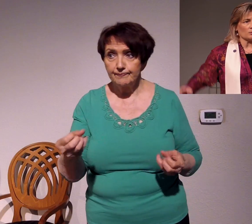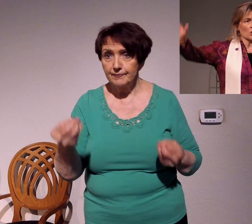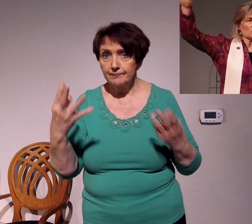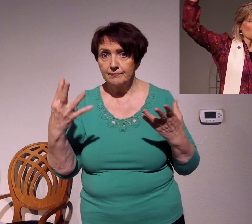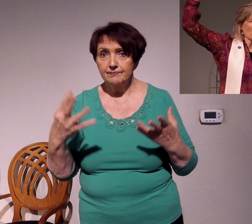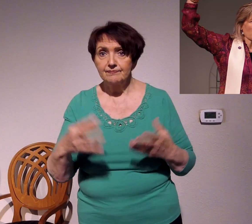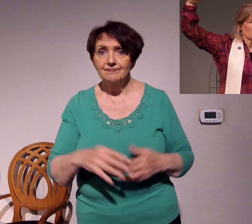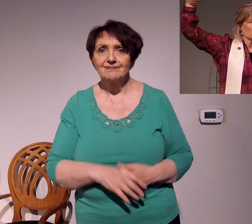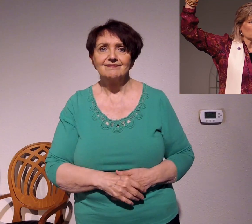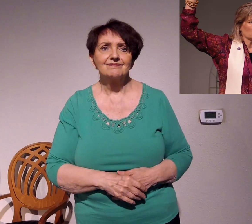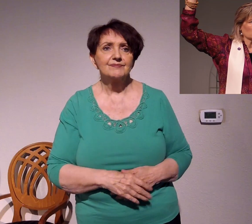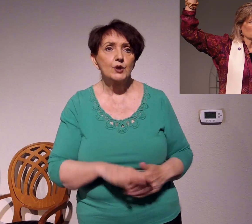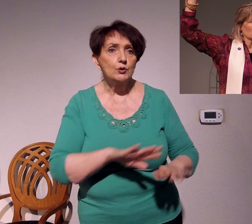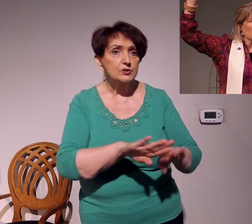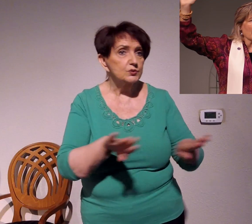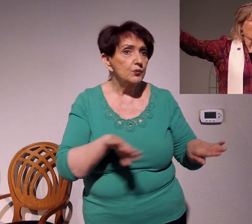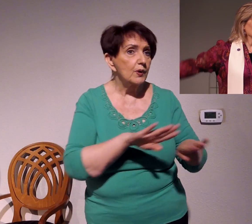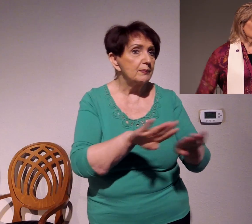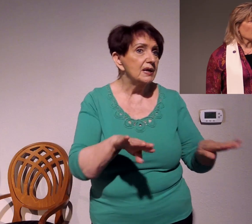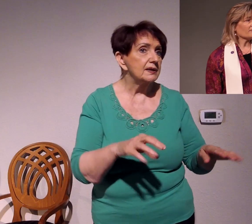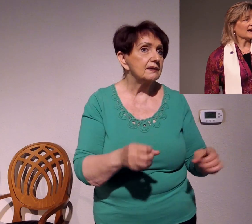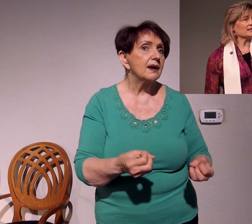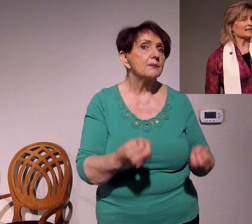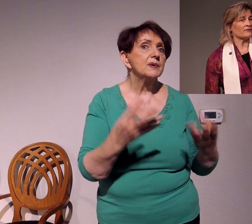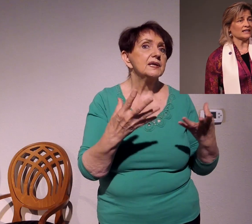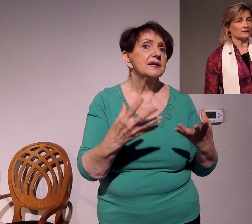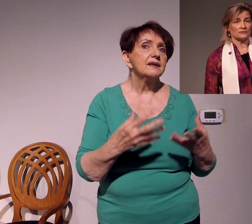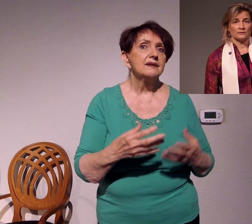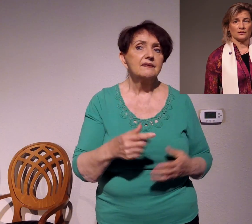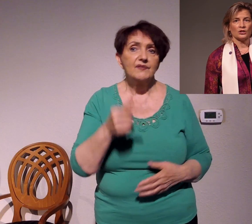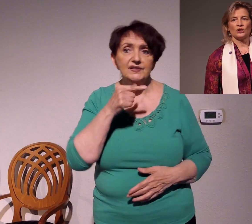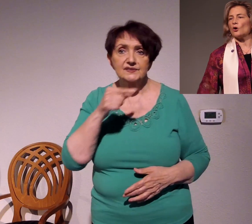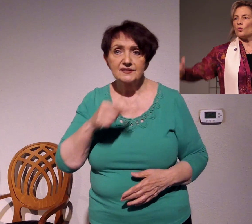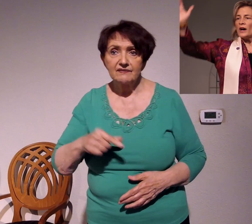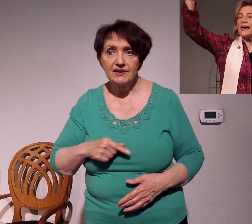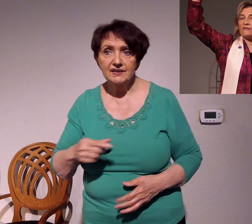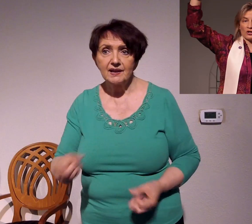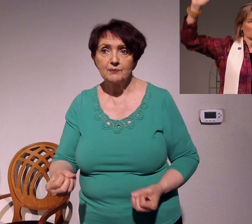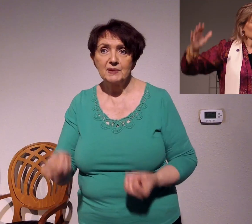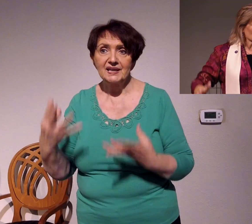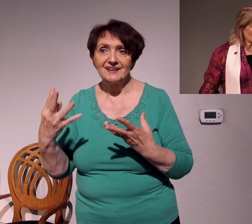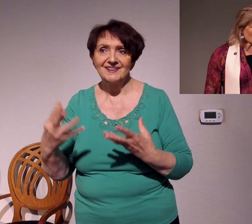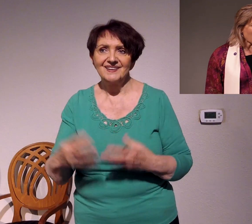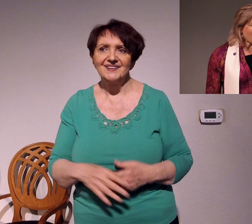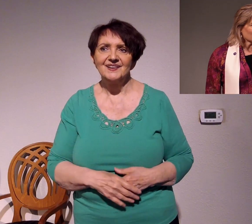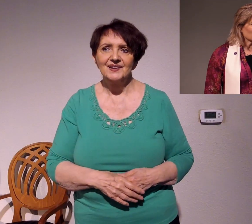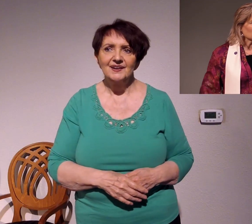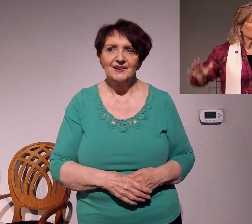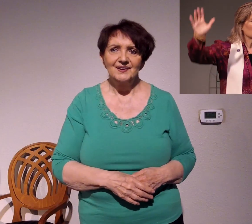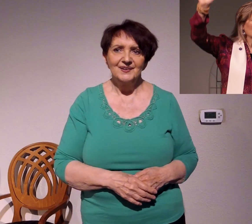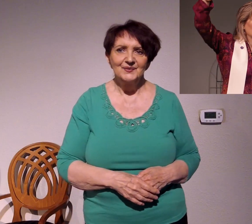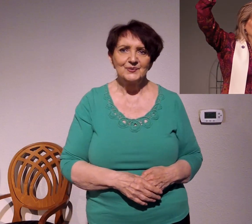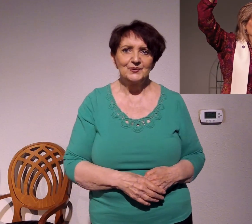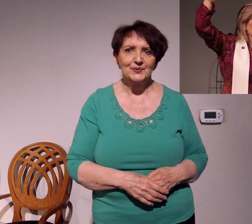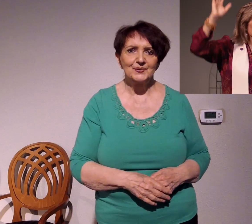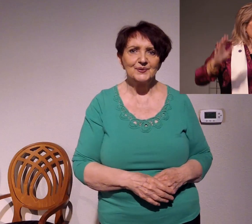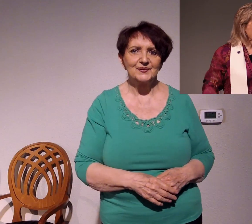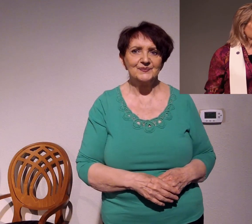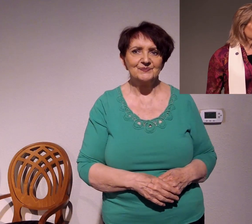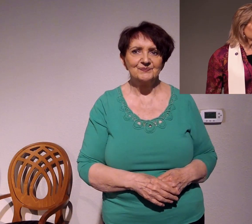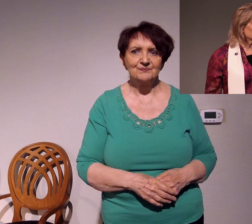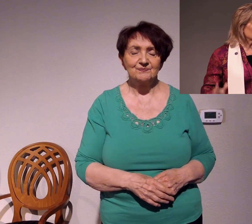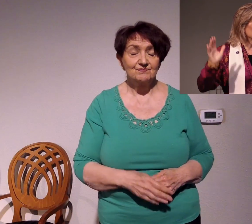How many people go swimming? How many people have Thanksgiving? You know, whatever. You see what I'm at? To